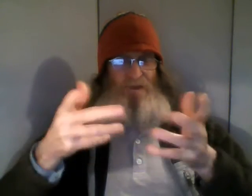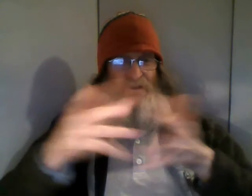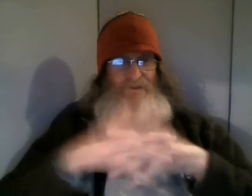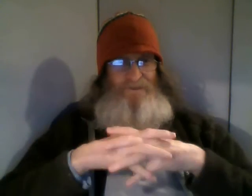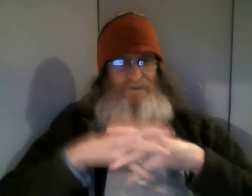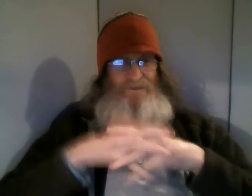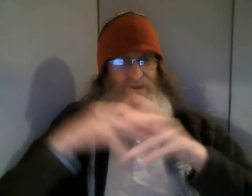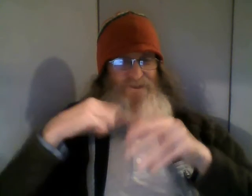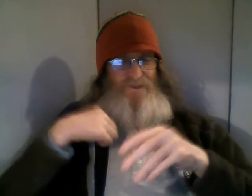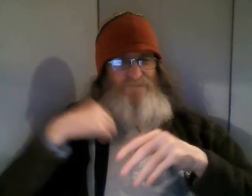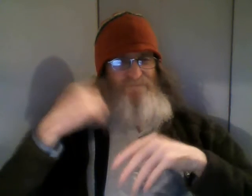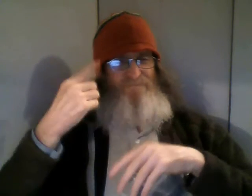red. Yeah, I bet.